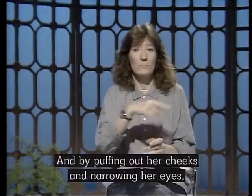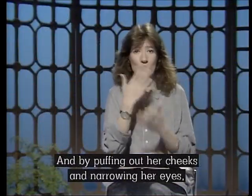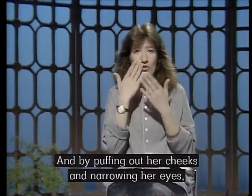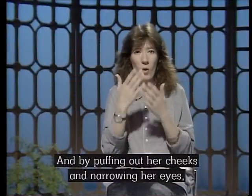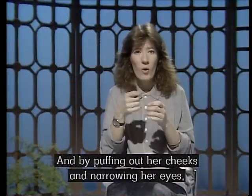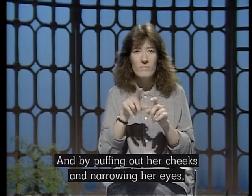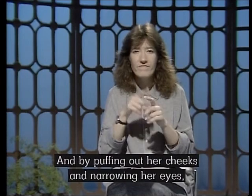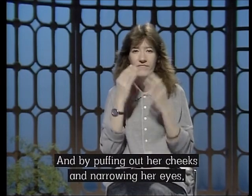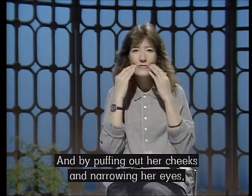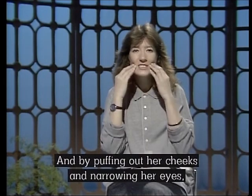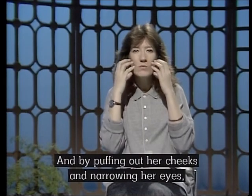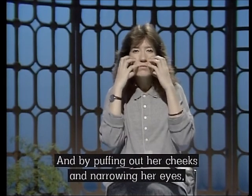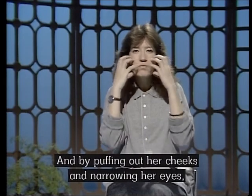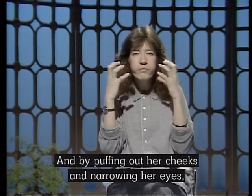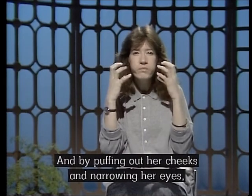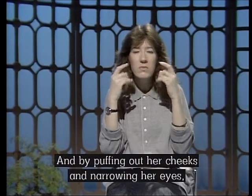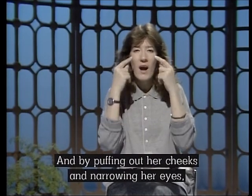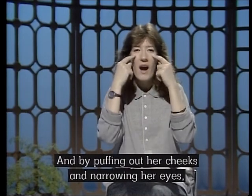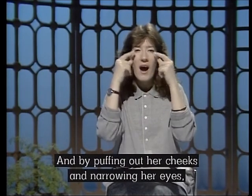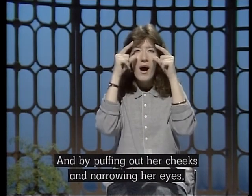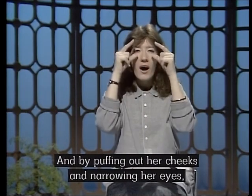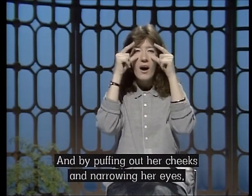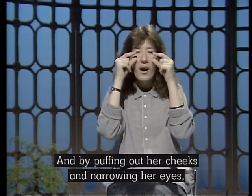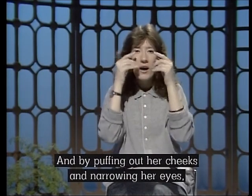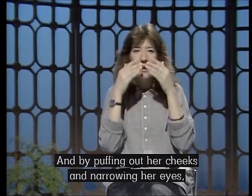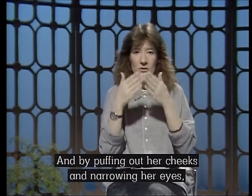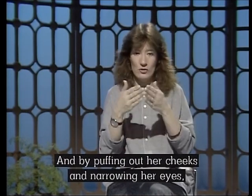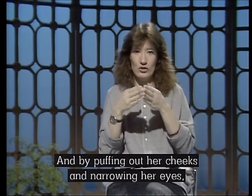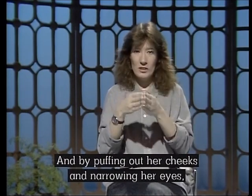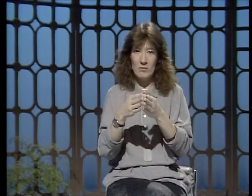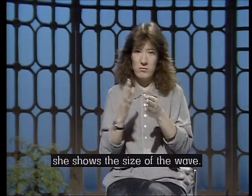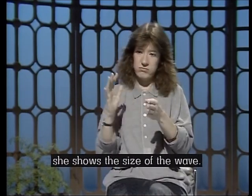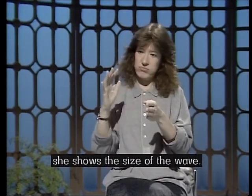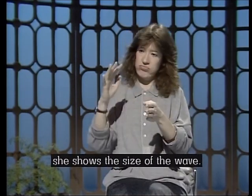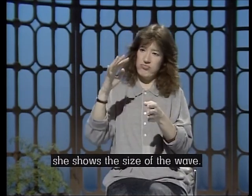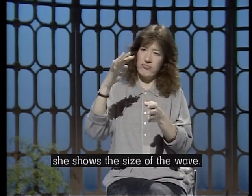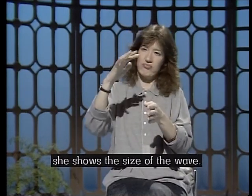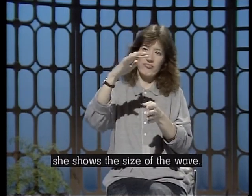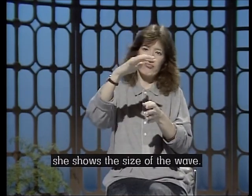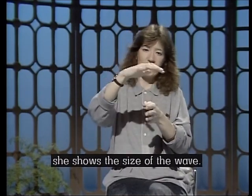And by puffing out her cheeks and narrowing her eyes, she shows the size of the wave.